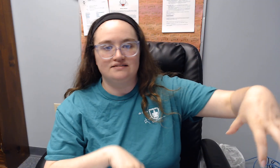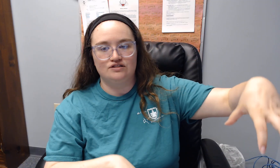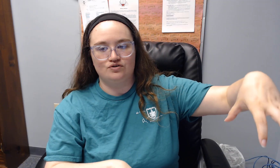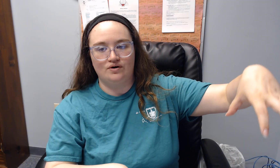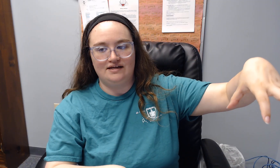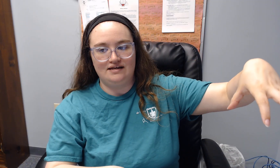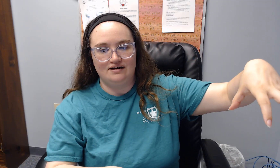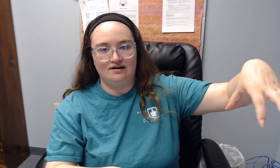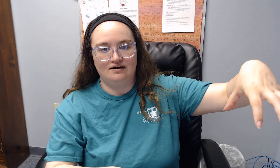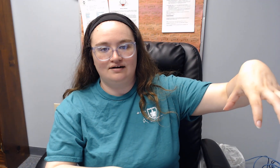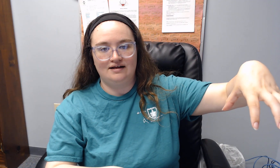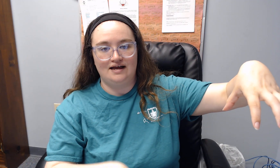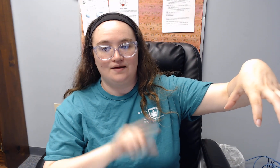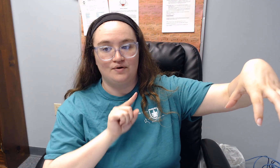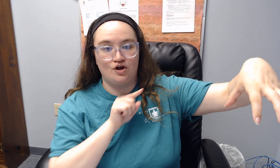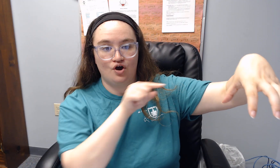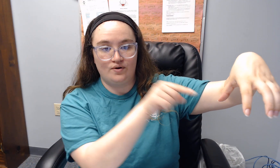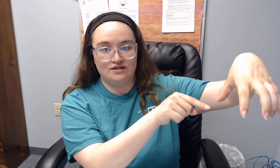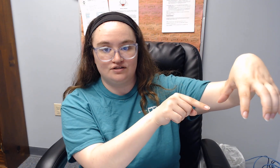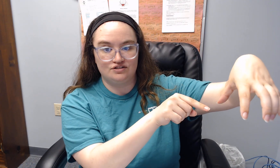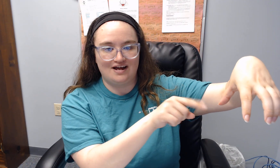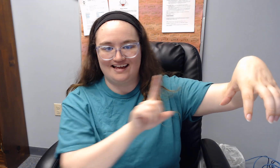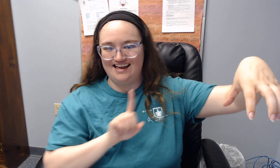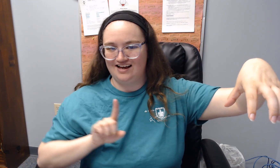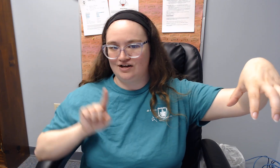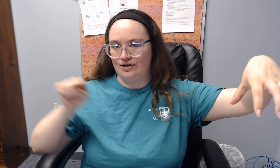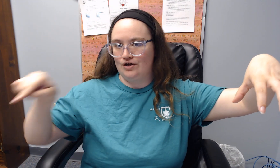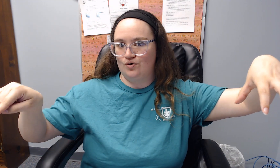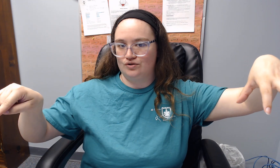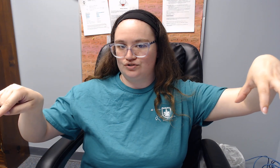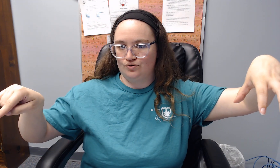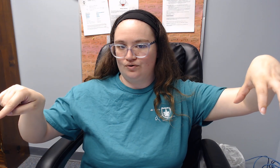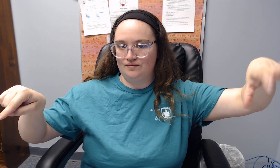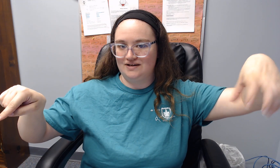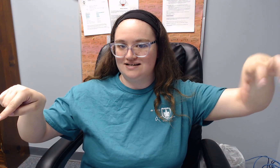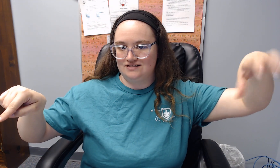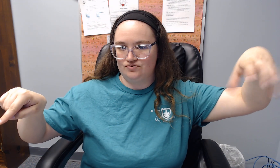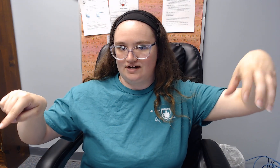store here and I'm going to I can't go to the store because it's right here.